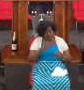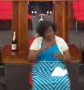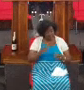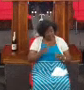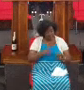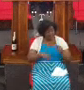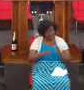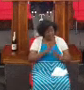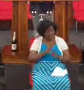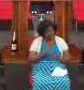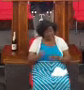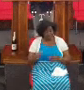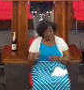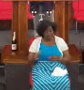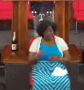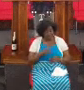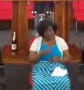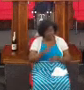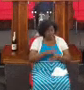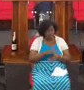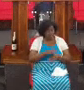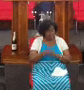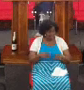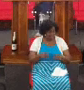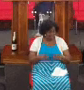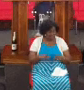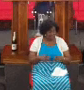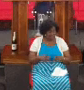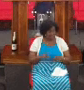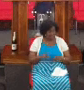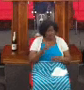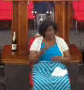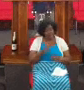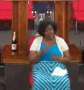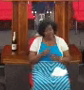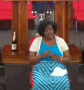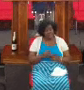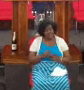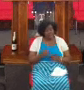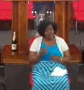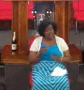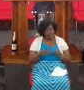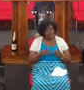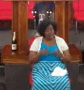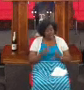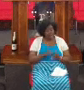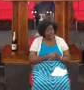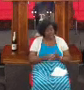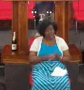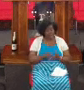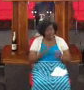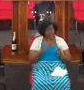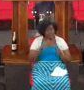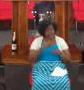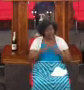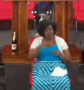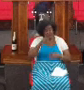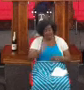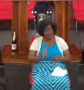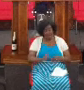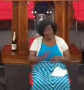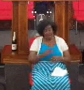by. These were church people, temple folks, folks that talked about God, and